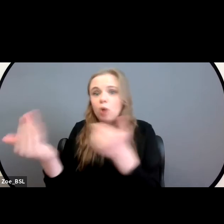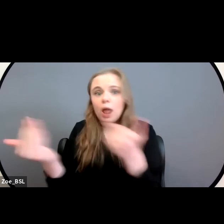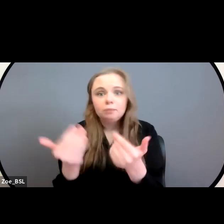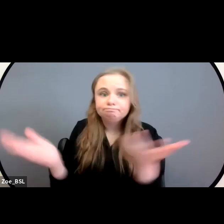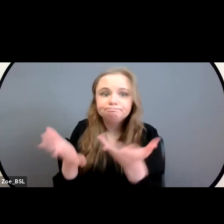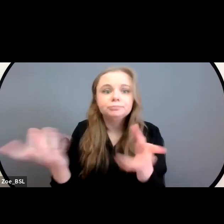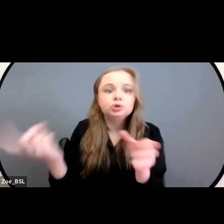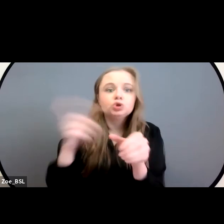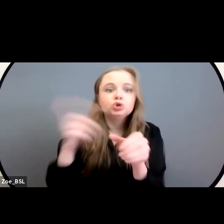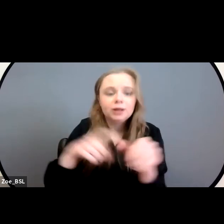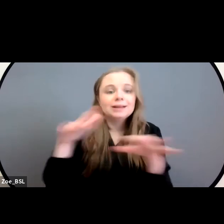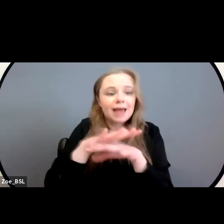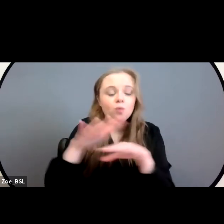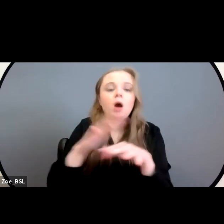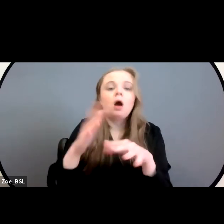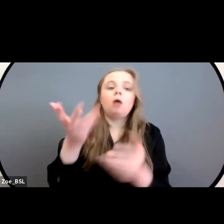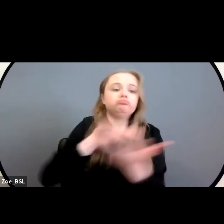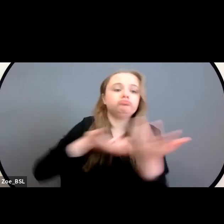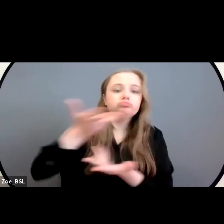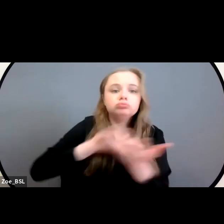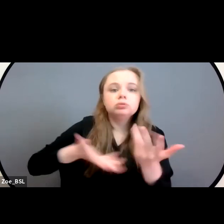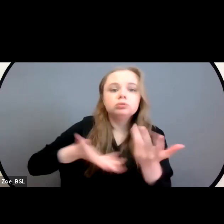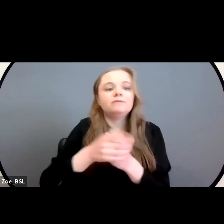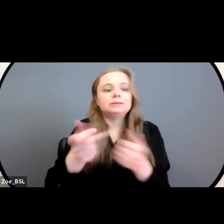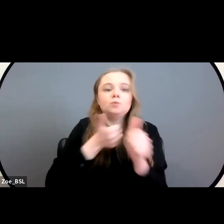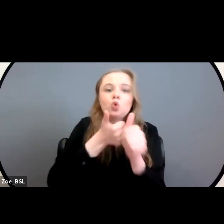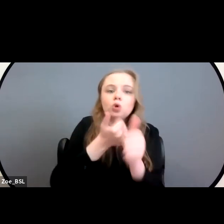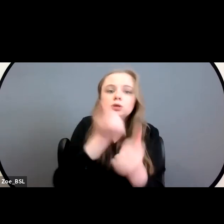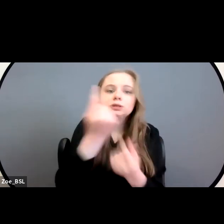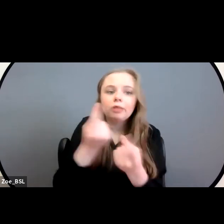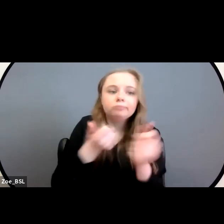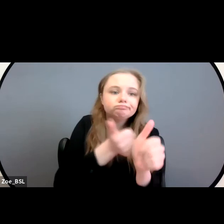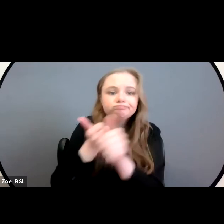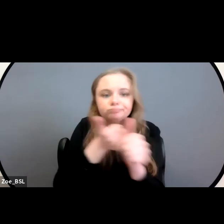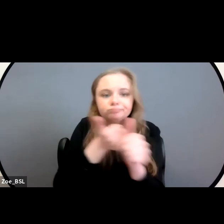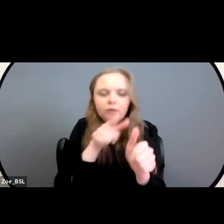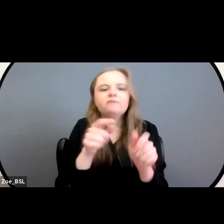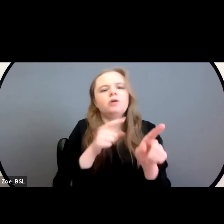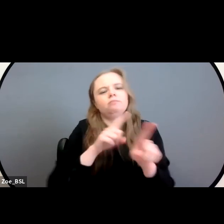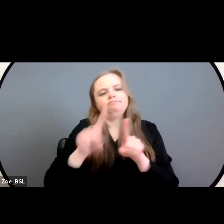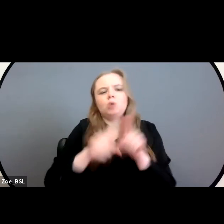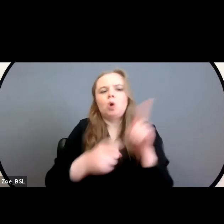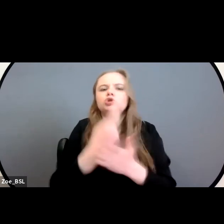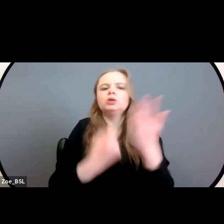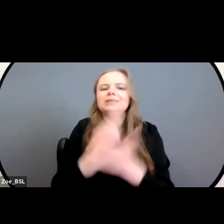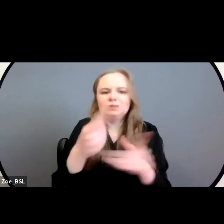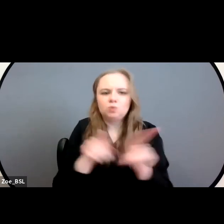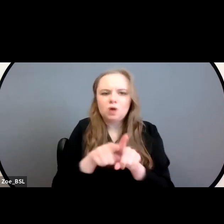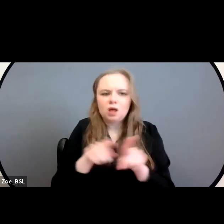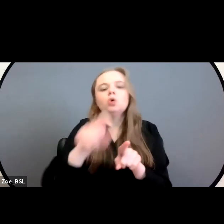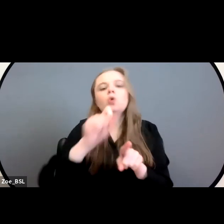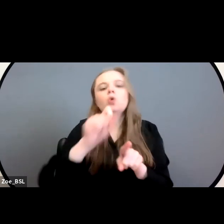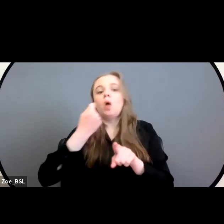more of a platform for kind of peer-to-peer support and engagement and discussions and different opportunities as well. So we shall provide more information